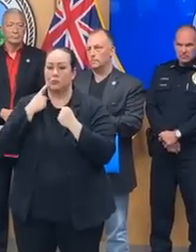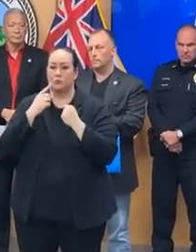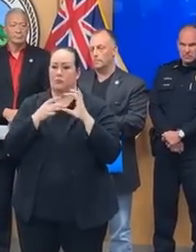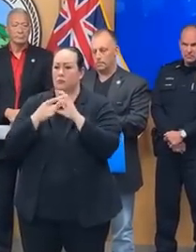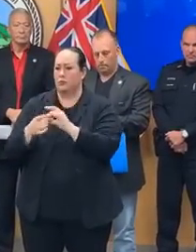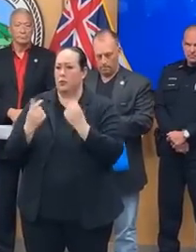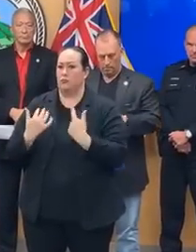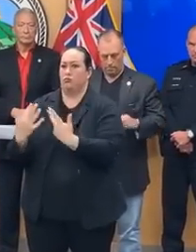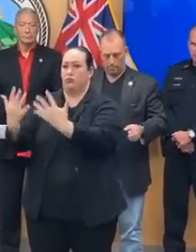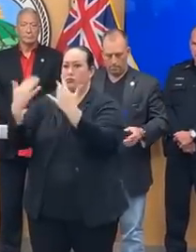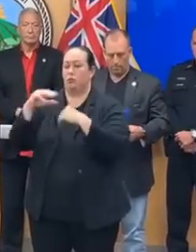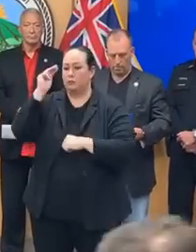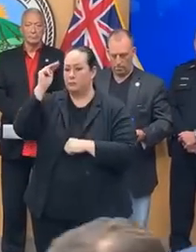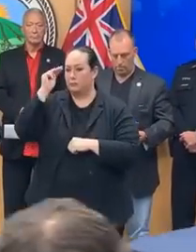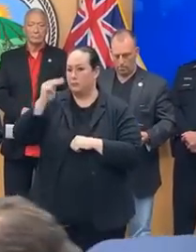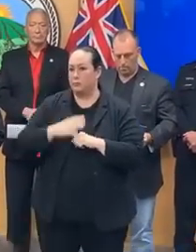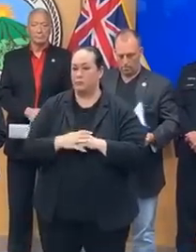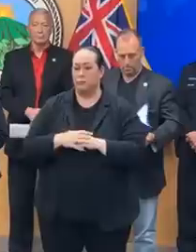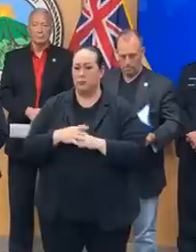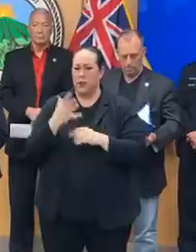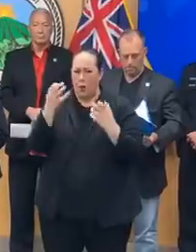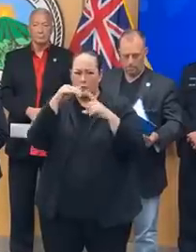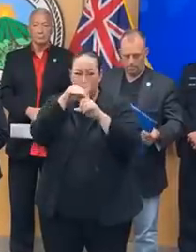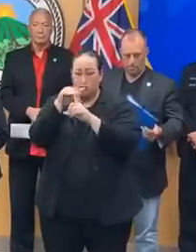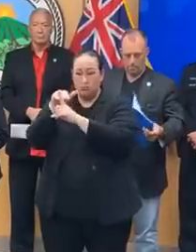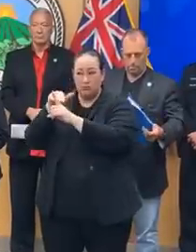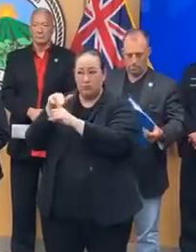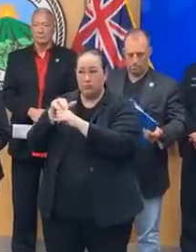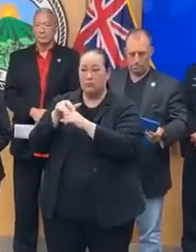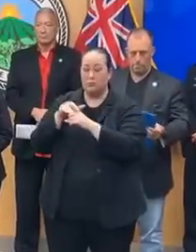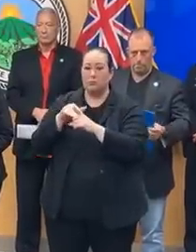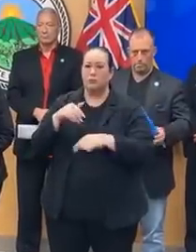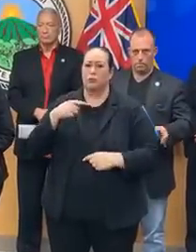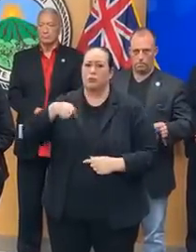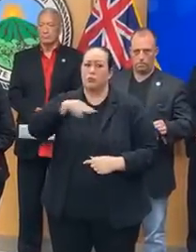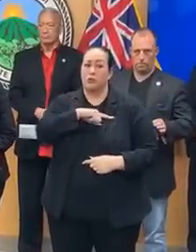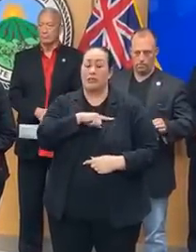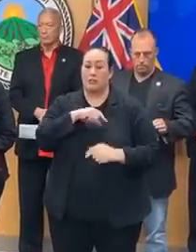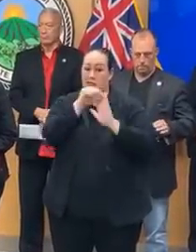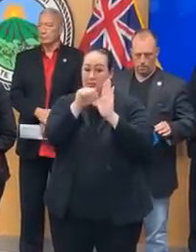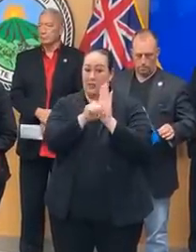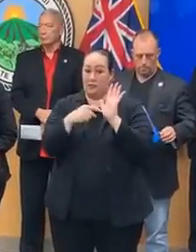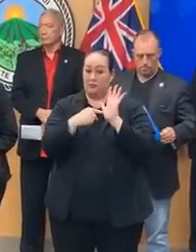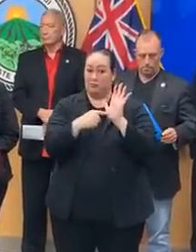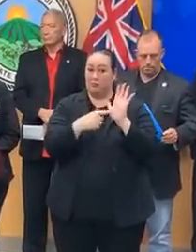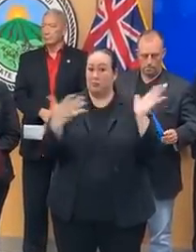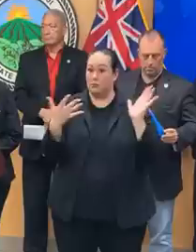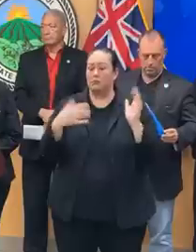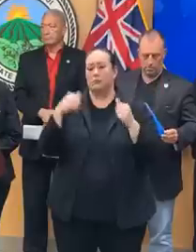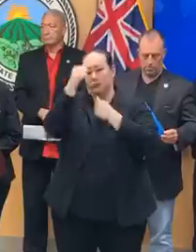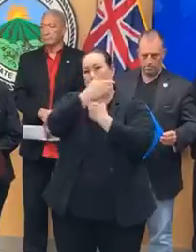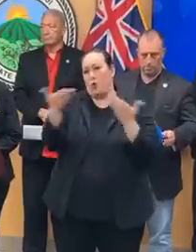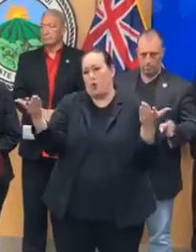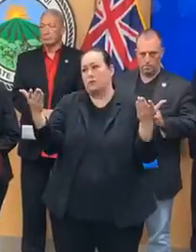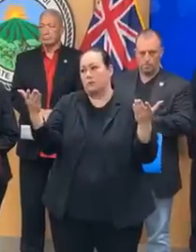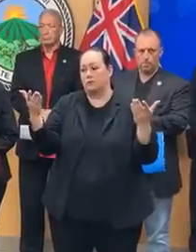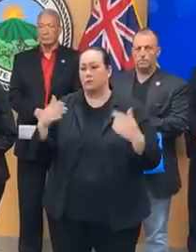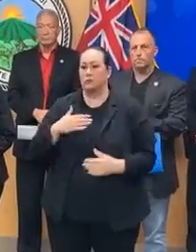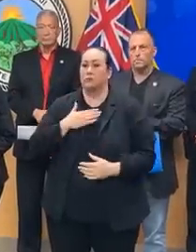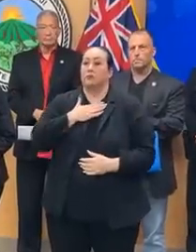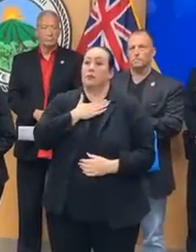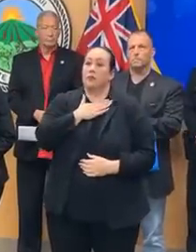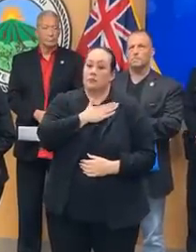wildfires throughout Maui. I would like to remind everyone once again, as always, that we are the state of aloha. So we ask kindly that you please